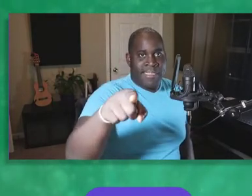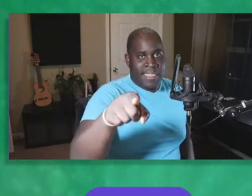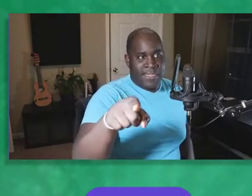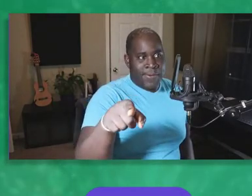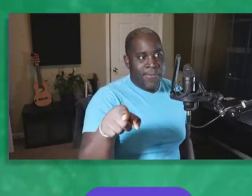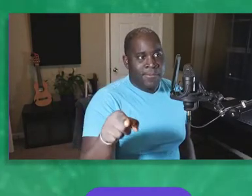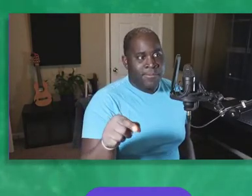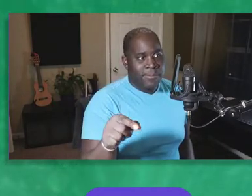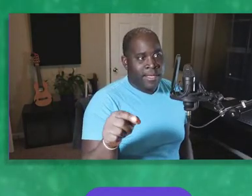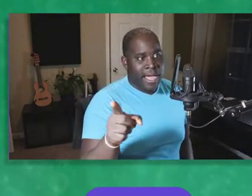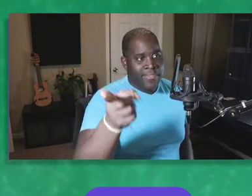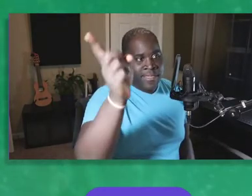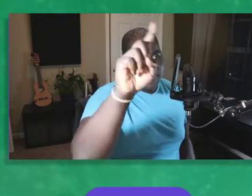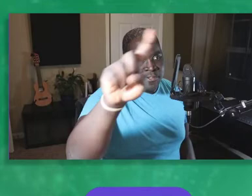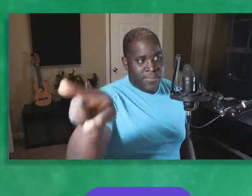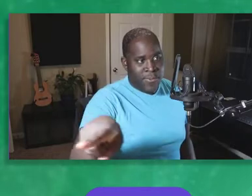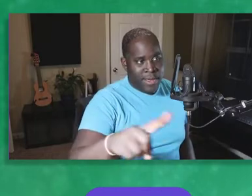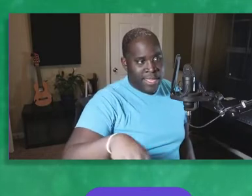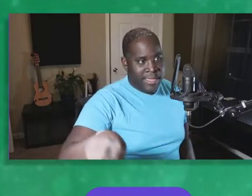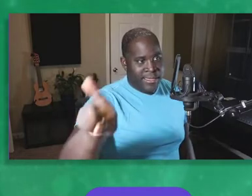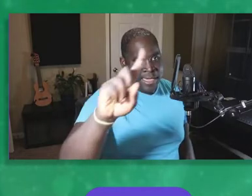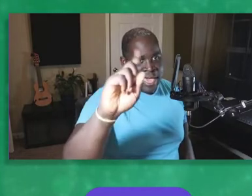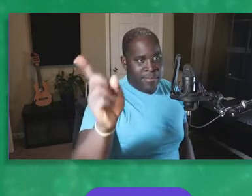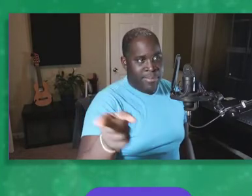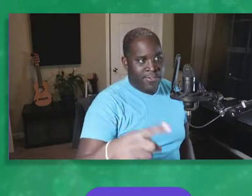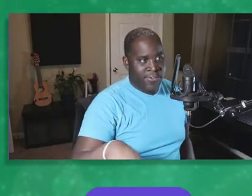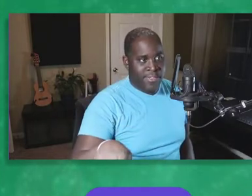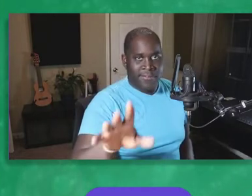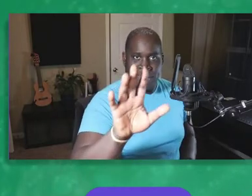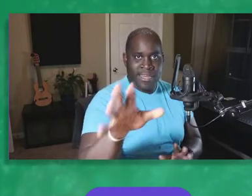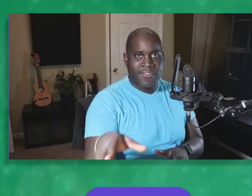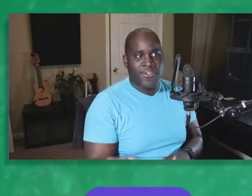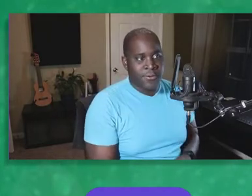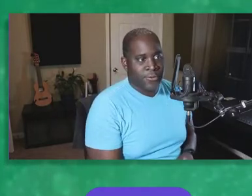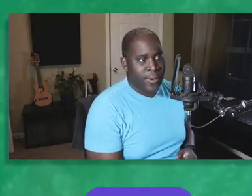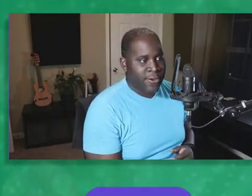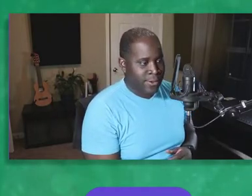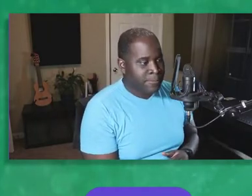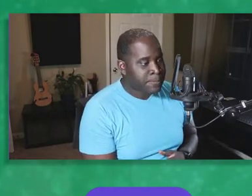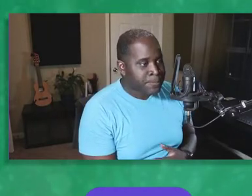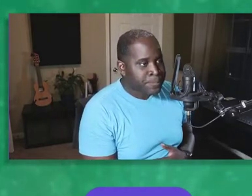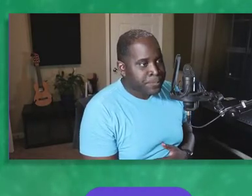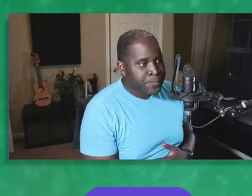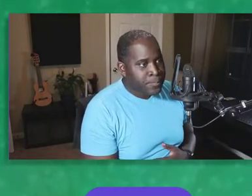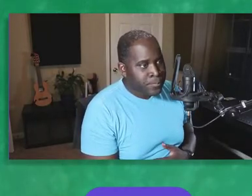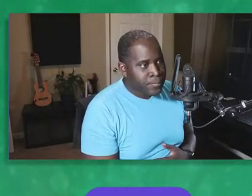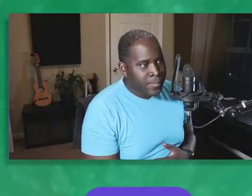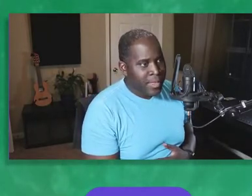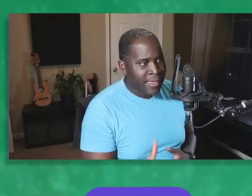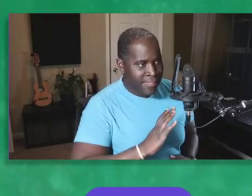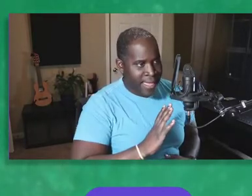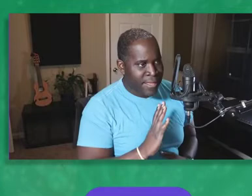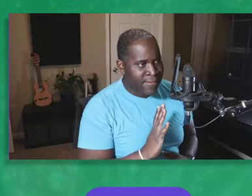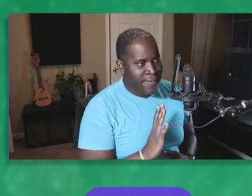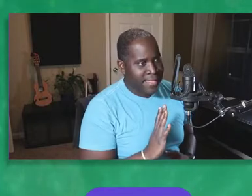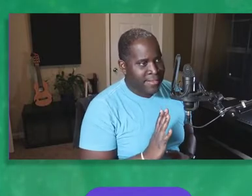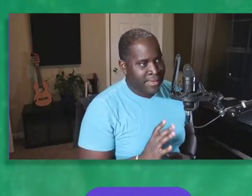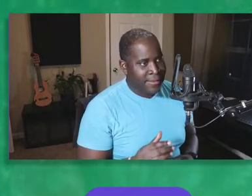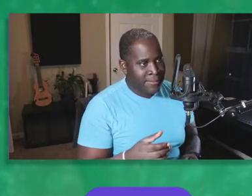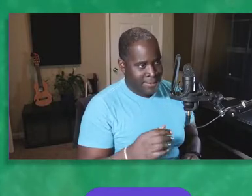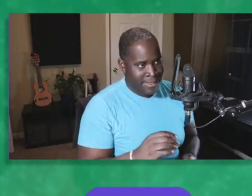She's not saying you. I think she's pointing at a bunch of stuff in his general direction. That